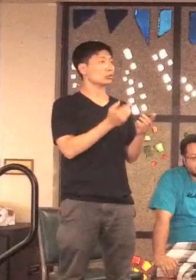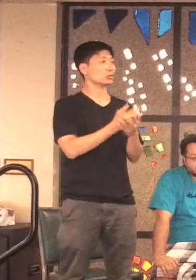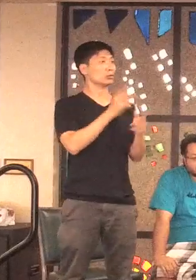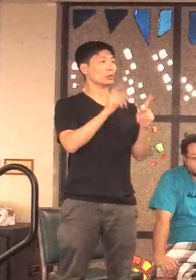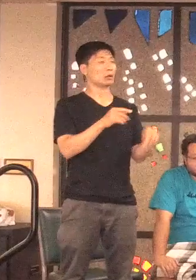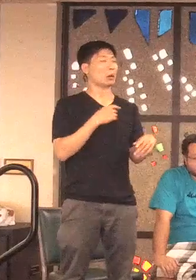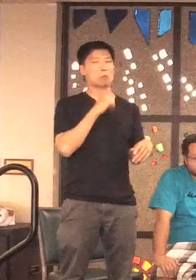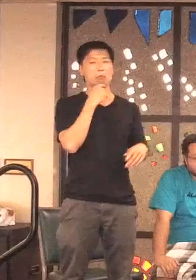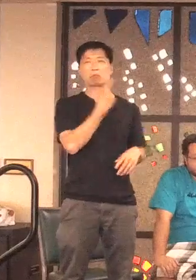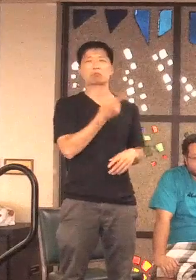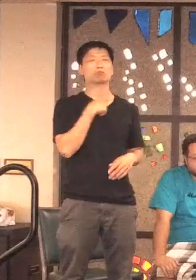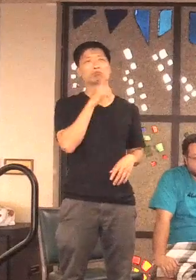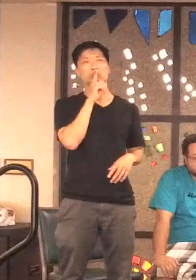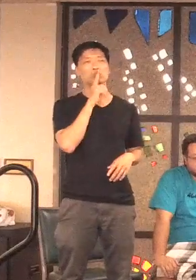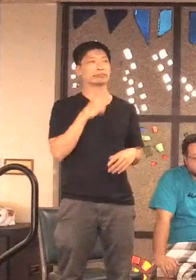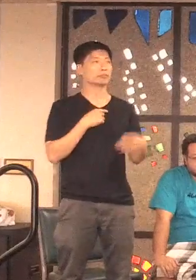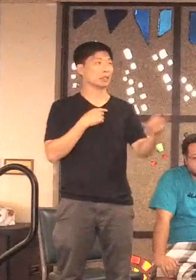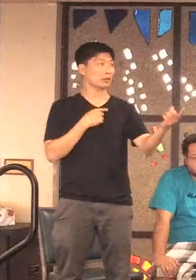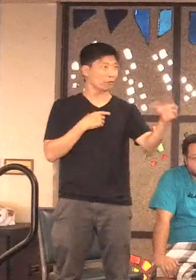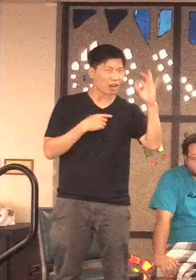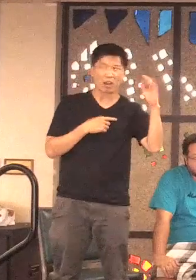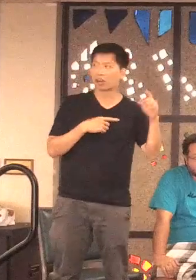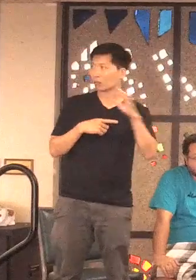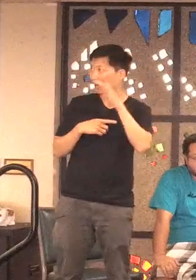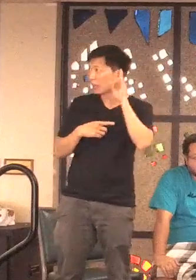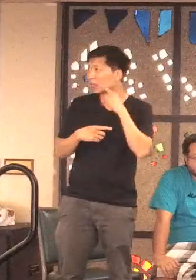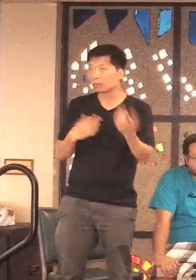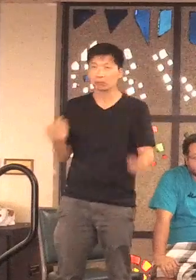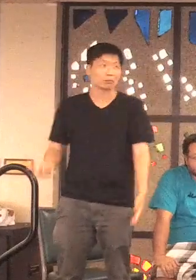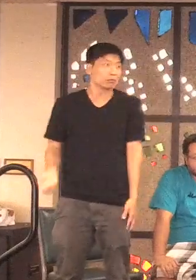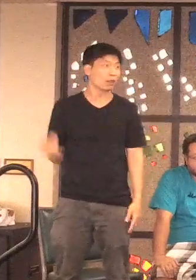until they find out, and I'm like, oh yeah, you know.